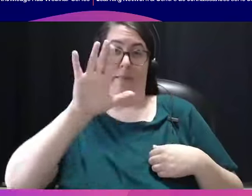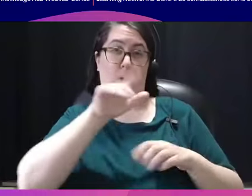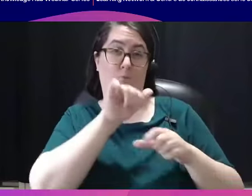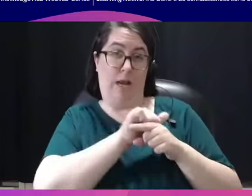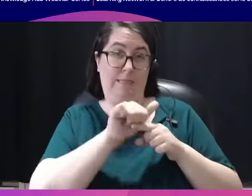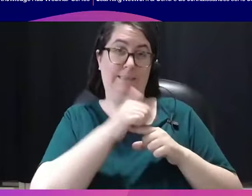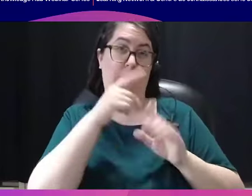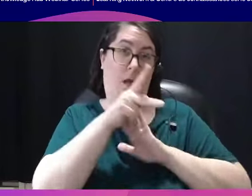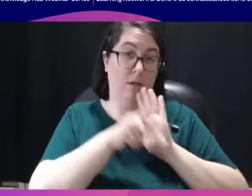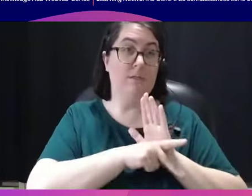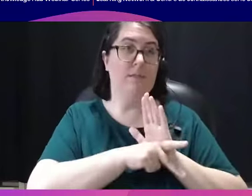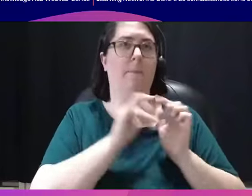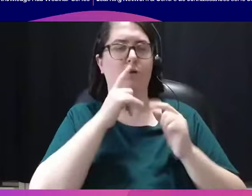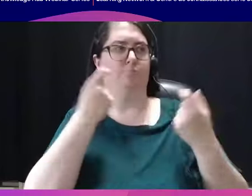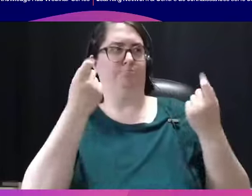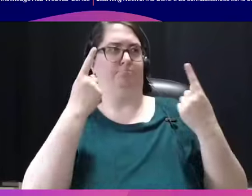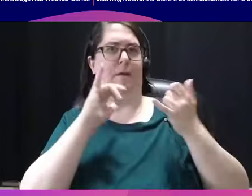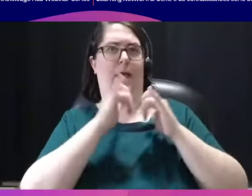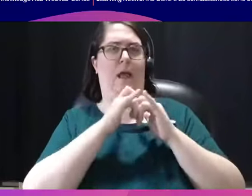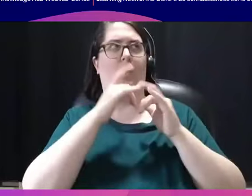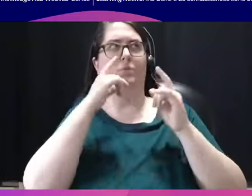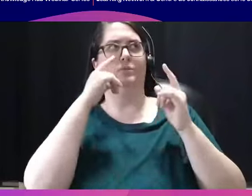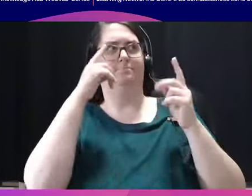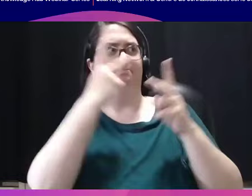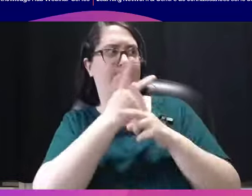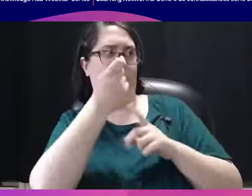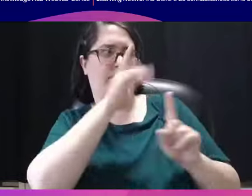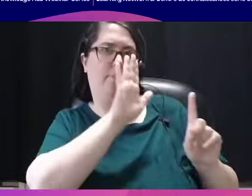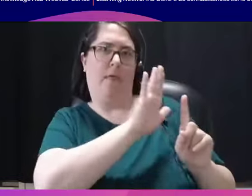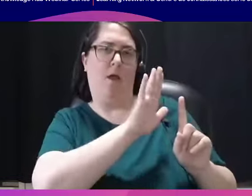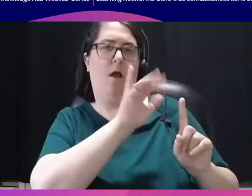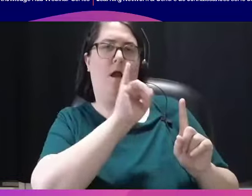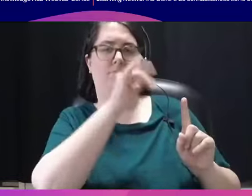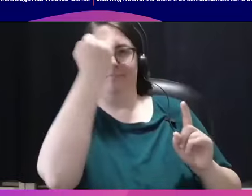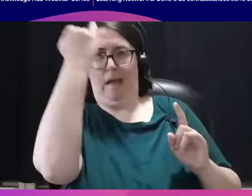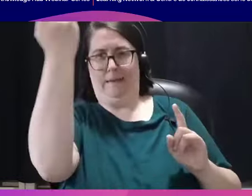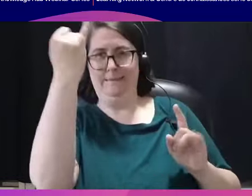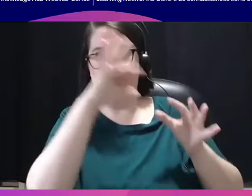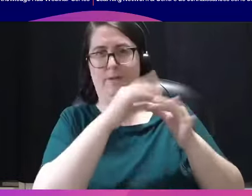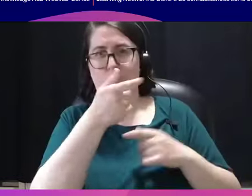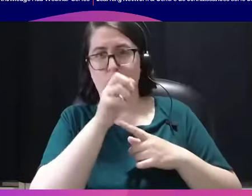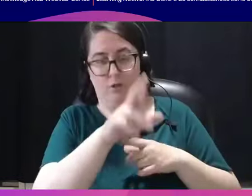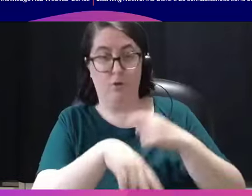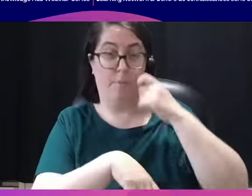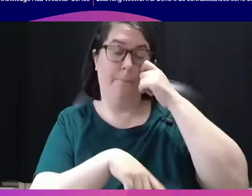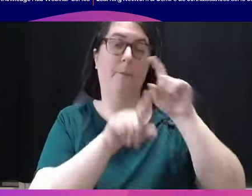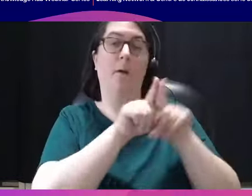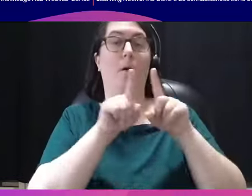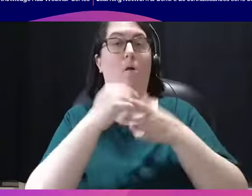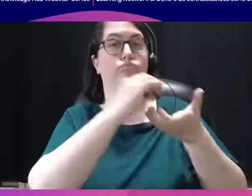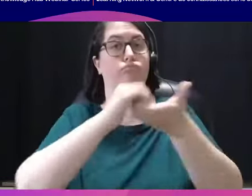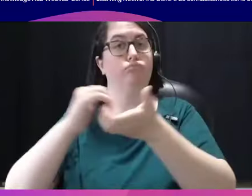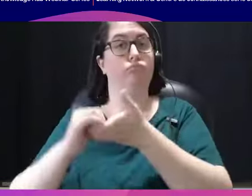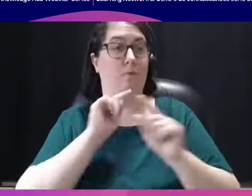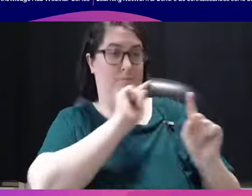ensure that we have a robust understanding of gender ideology. And it's also encouraging an interdisciplinary and collaborative perspective